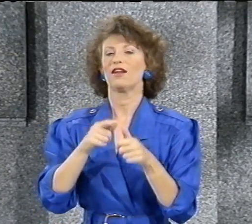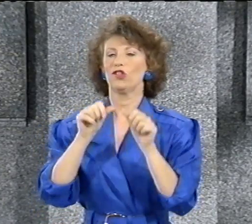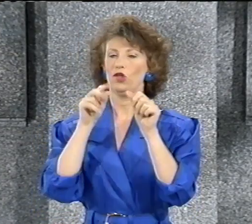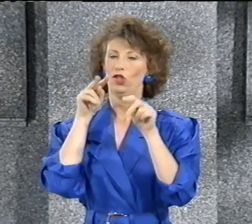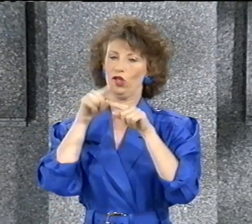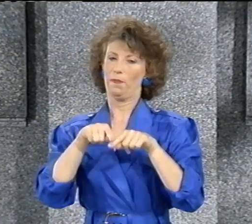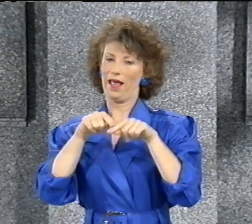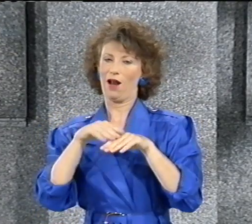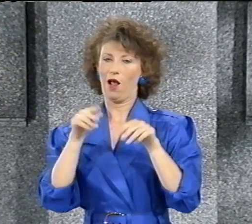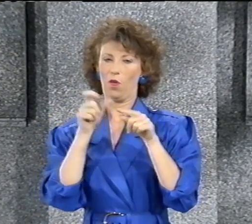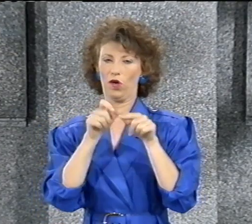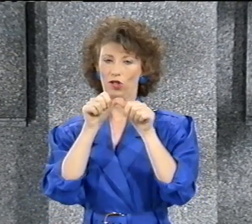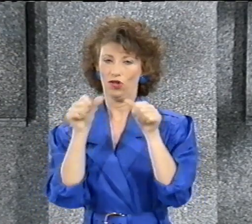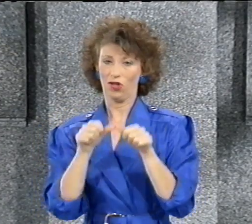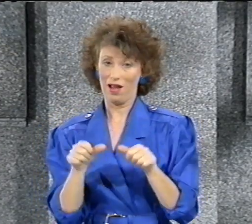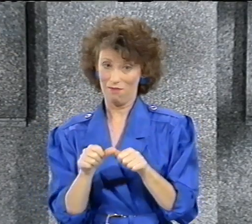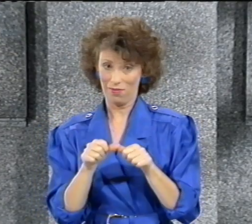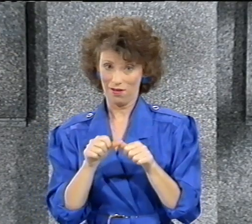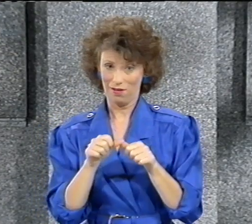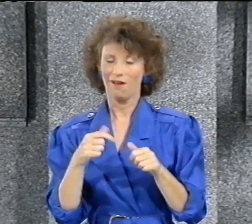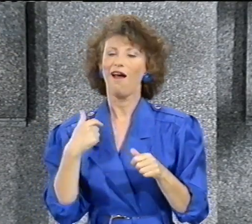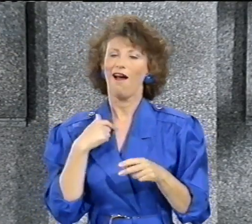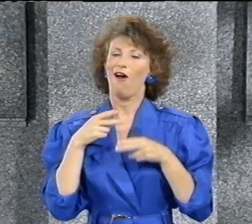might be fingerspelled fast and appear to be missing.